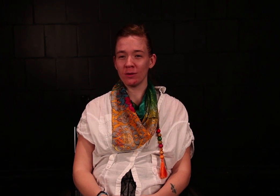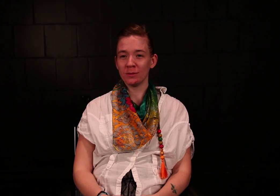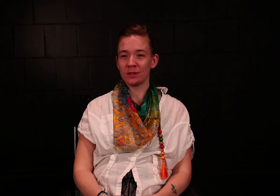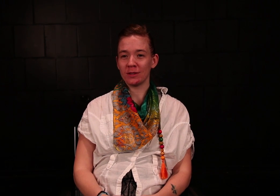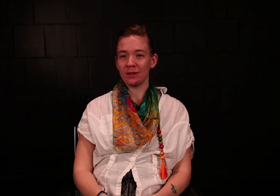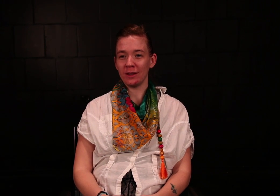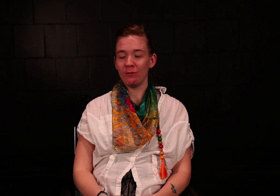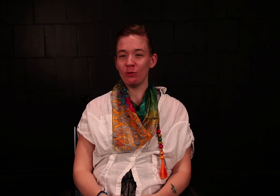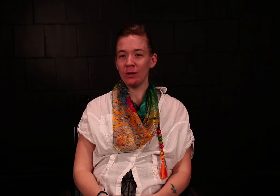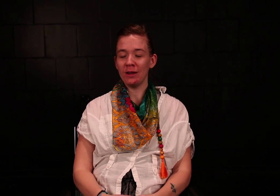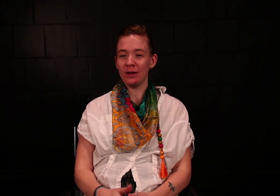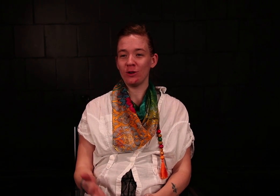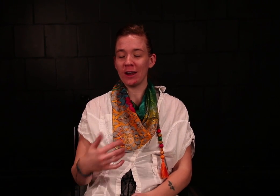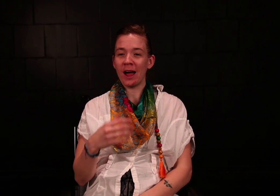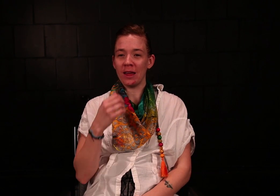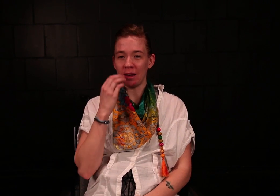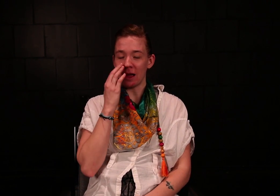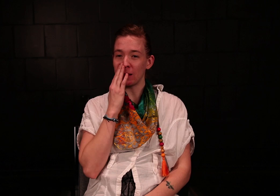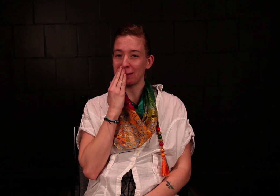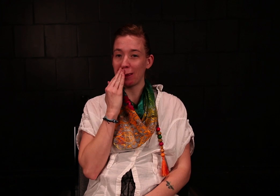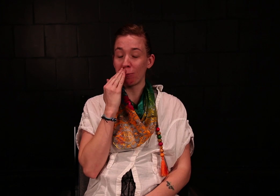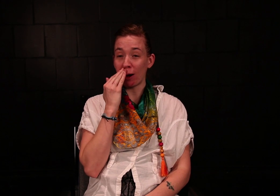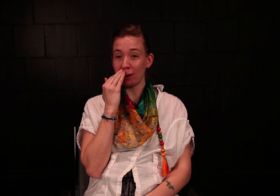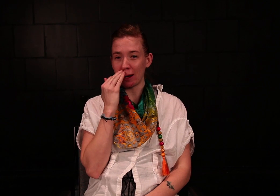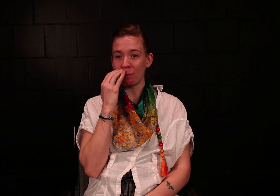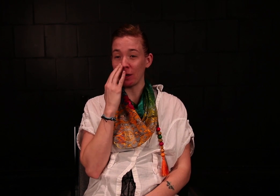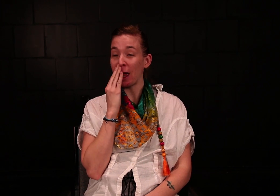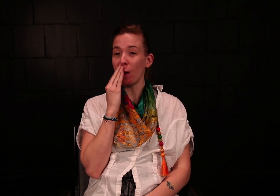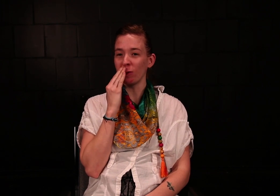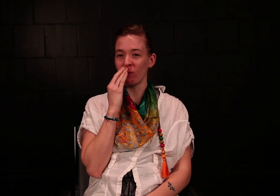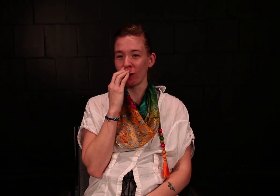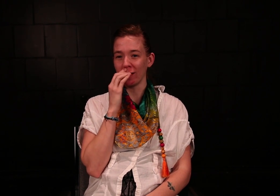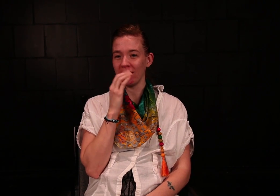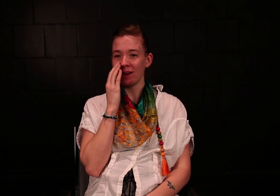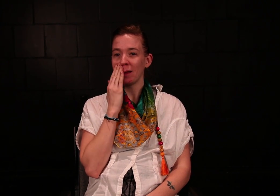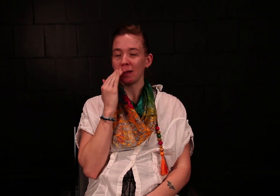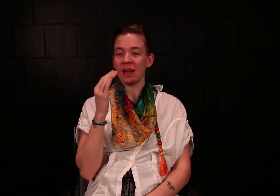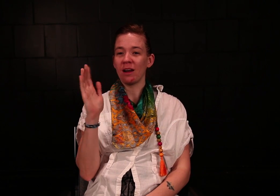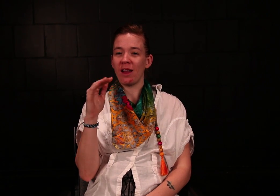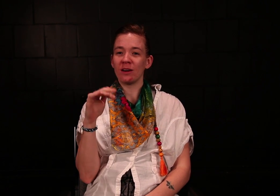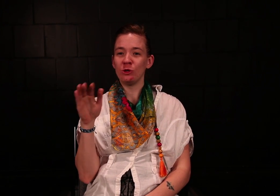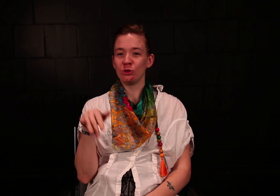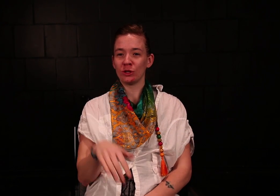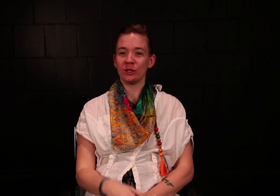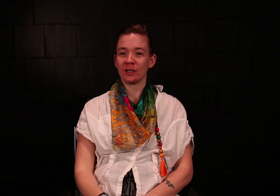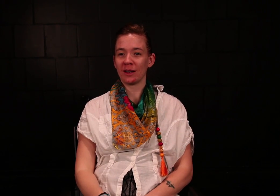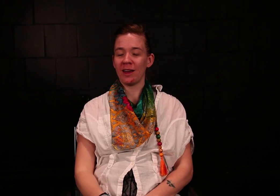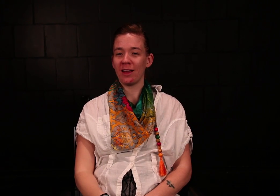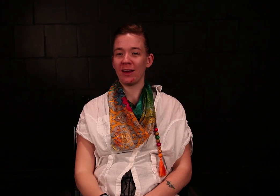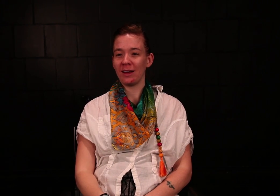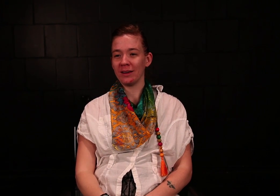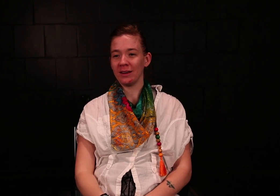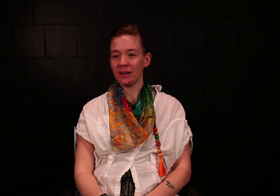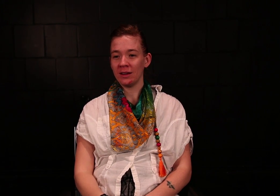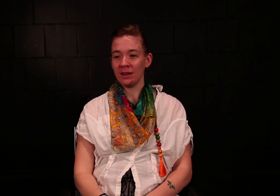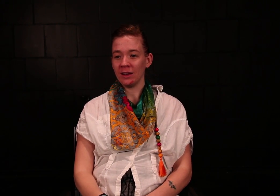worms, if you eat it in your diet, like, they're pretty healthy for you. They got a lot of nutrition and la la la. And